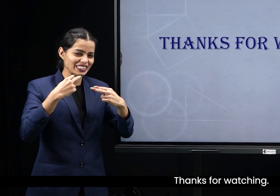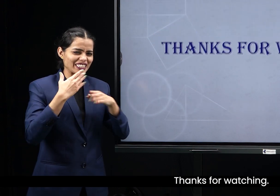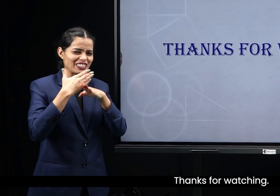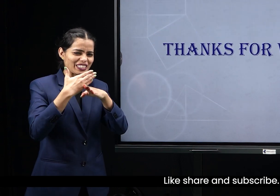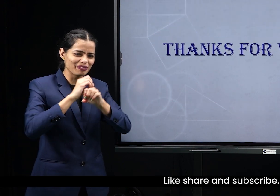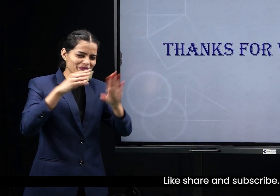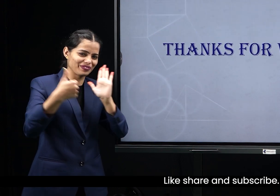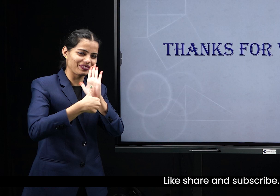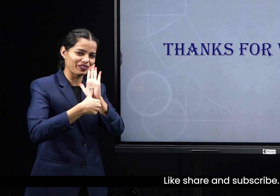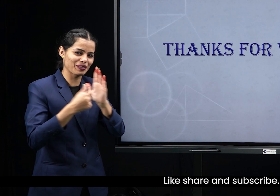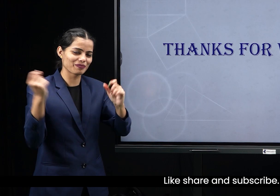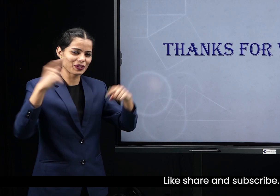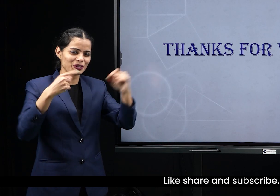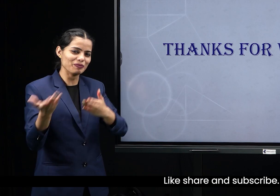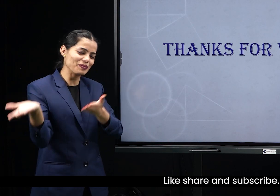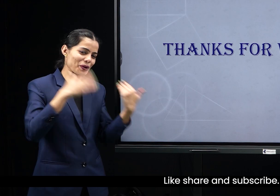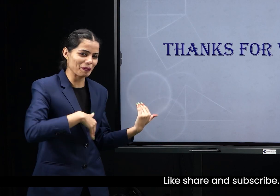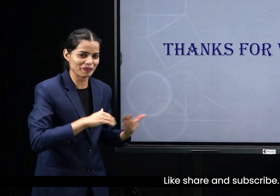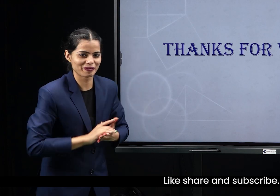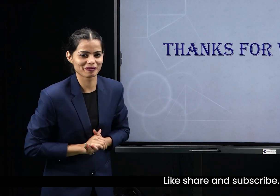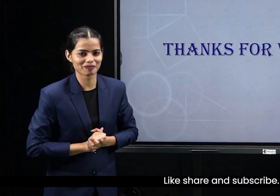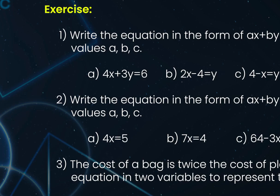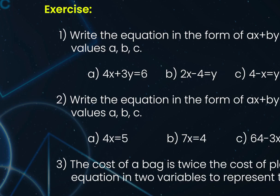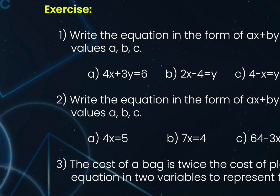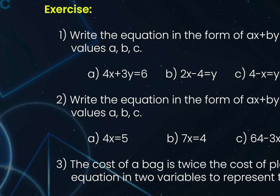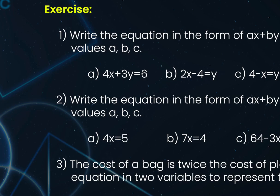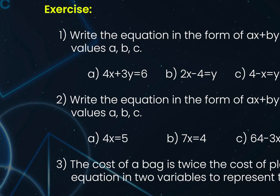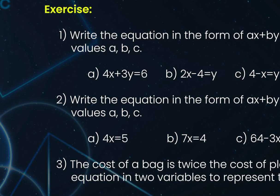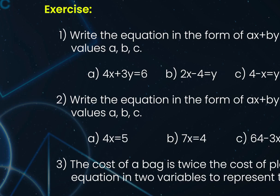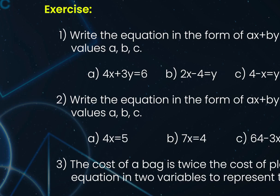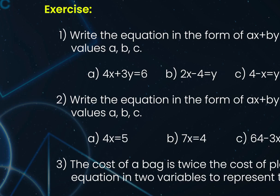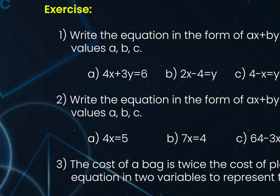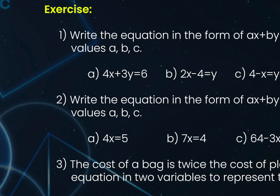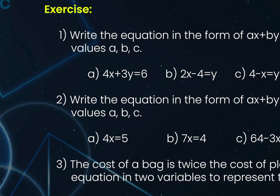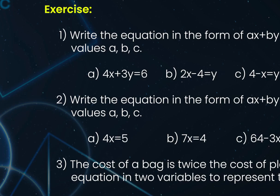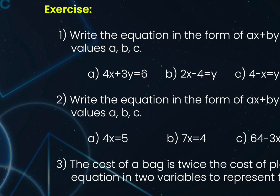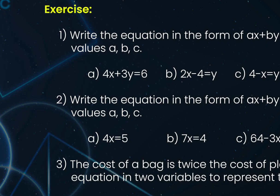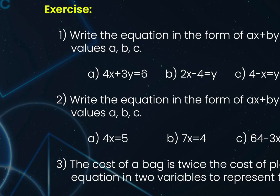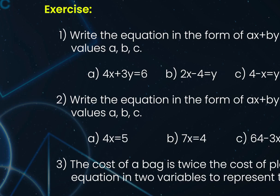Like, Share and Subscribe. bye. Music . . . .